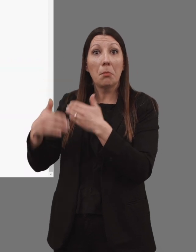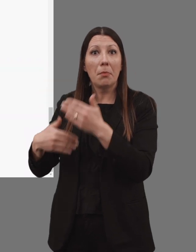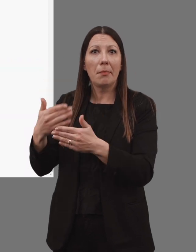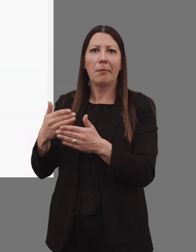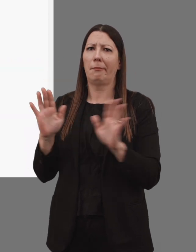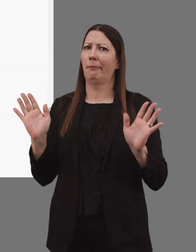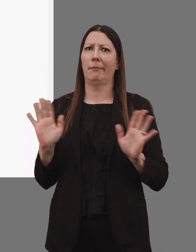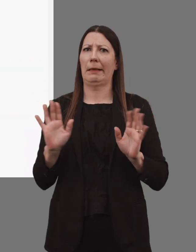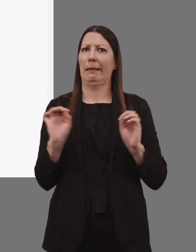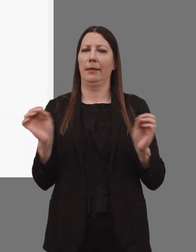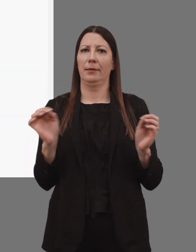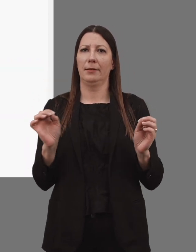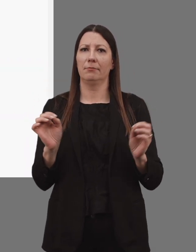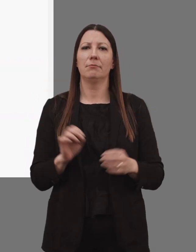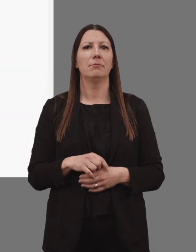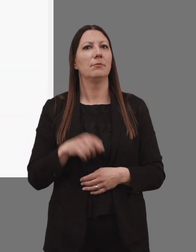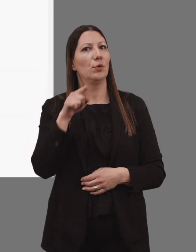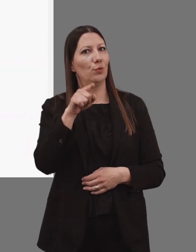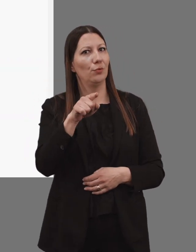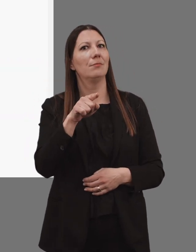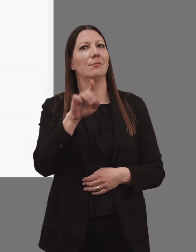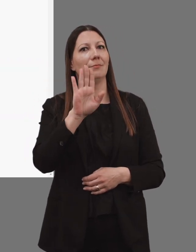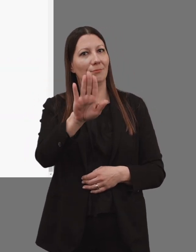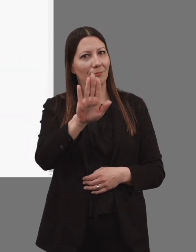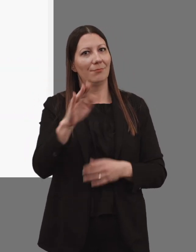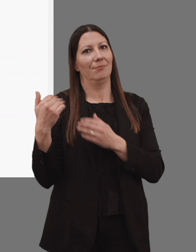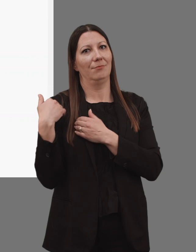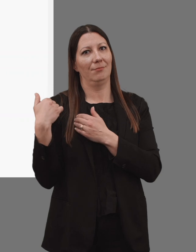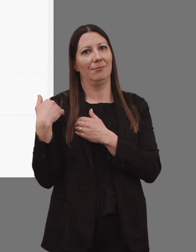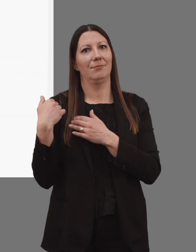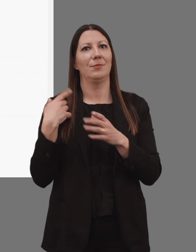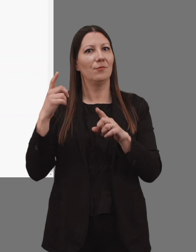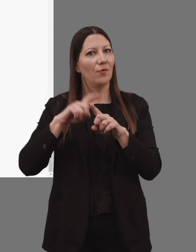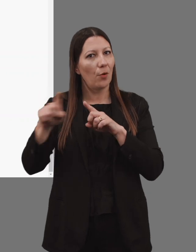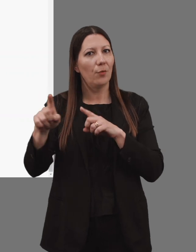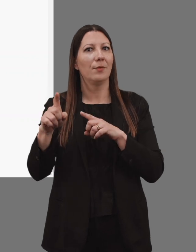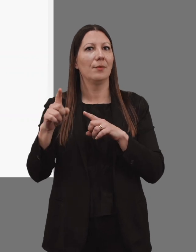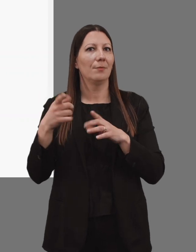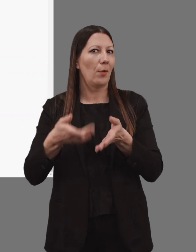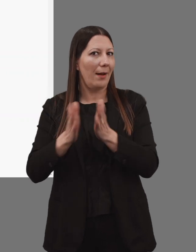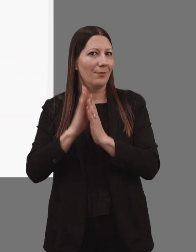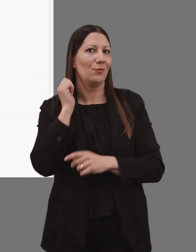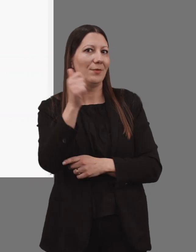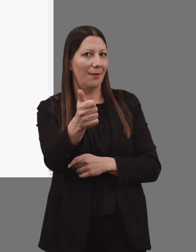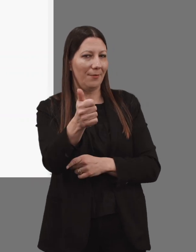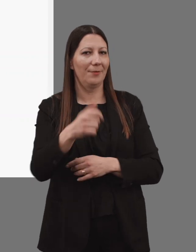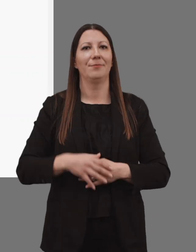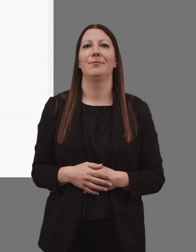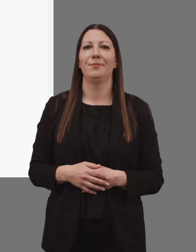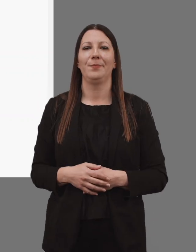anything for you. You still have to inquire or call about your information on your own as the